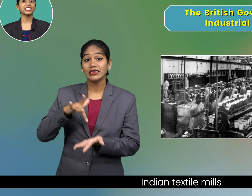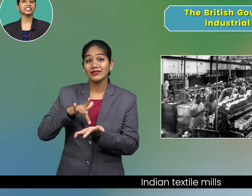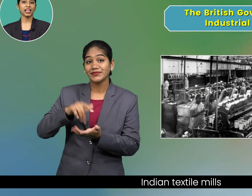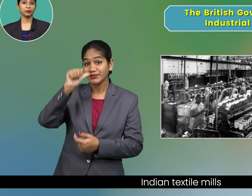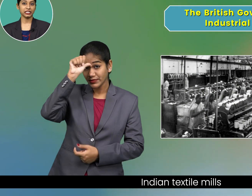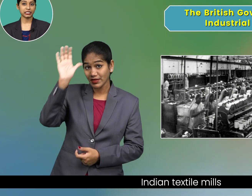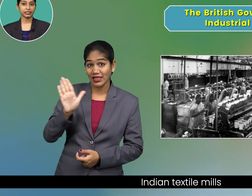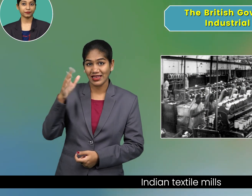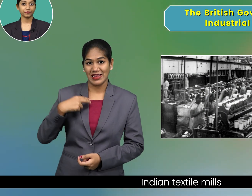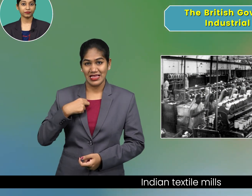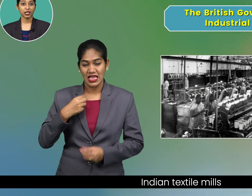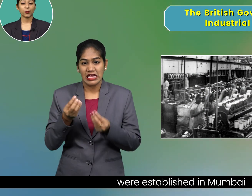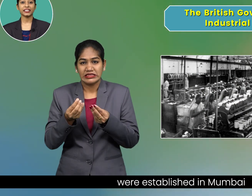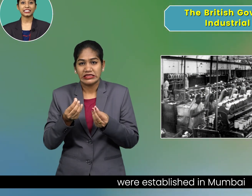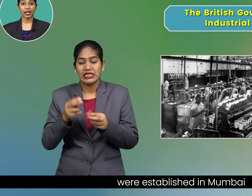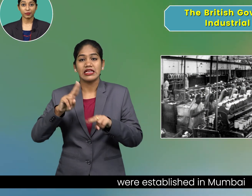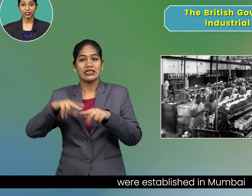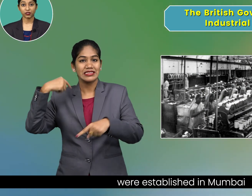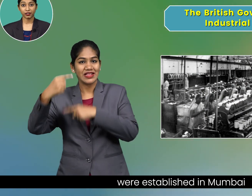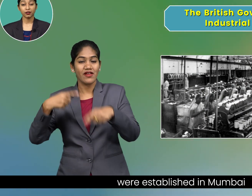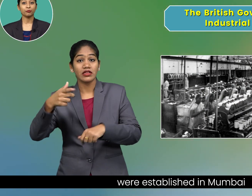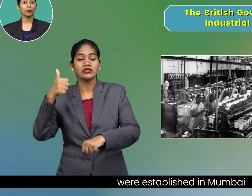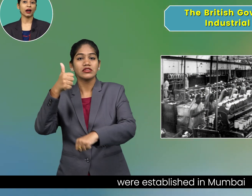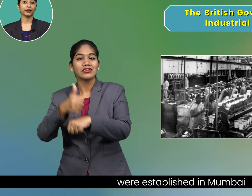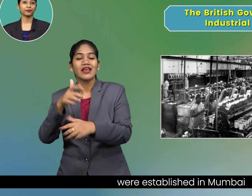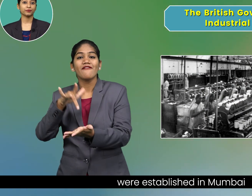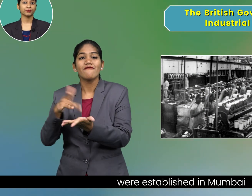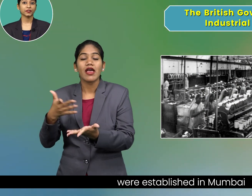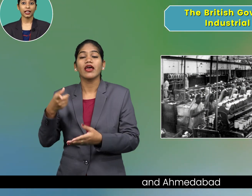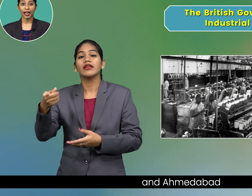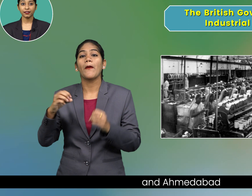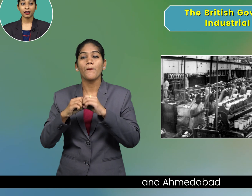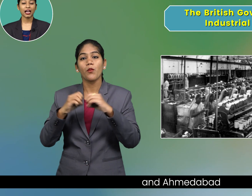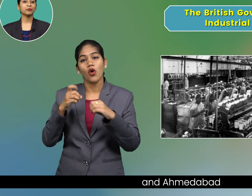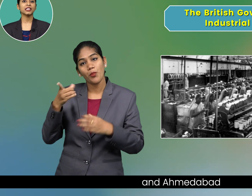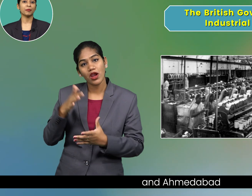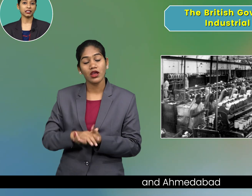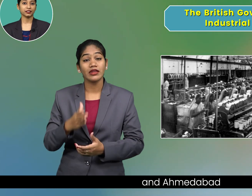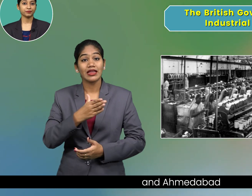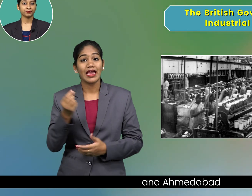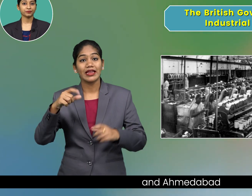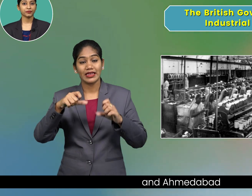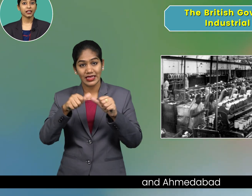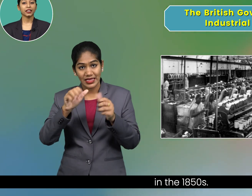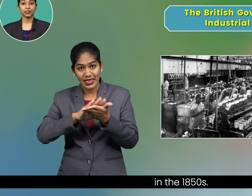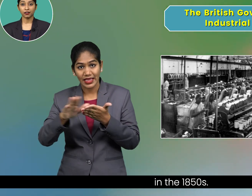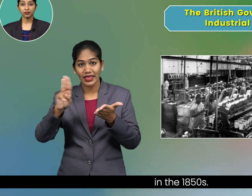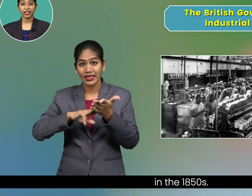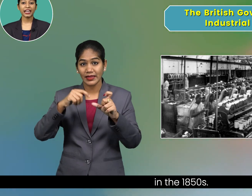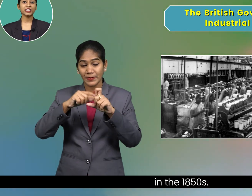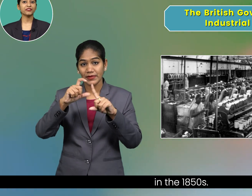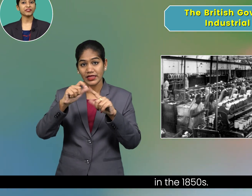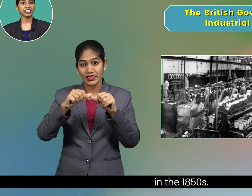Indian textile mills were established in Mumbai and Ahmedabad in